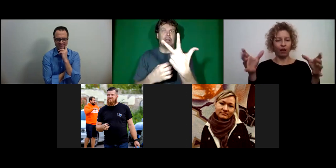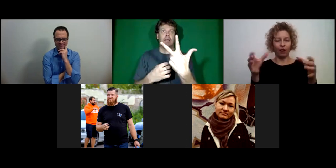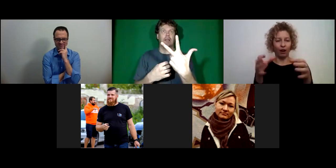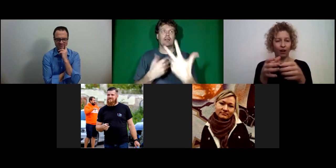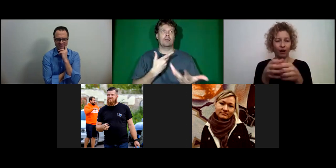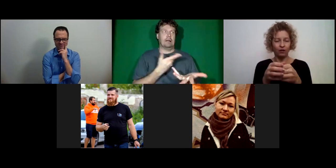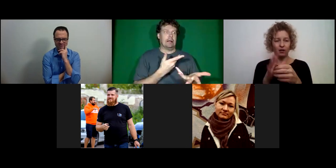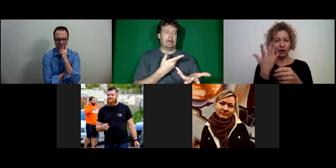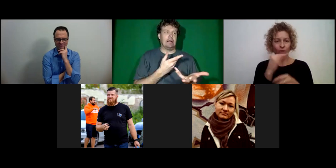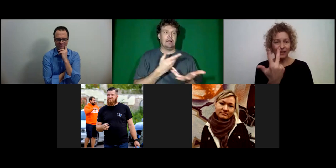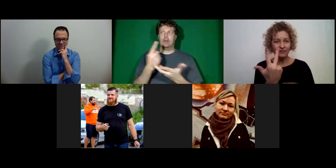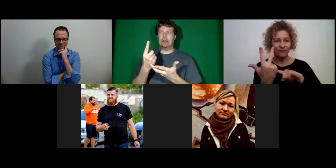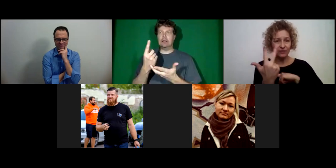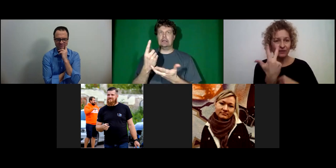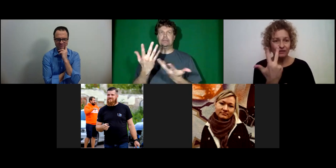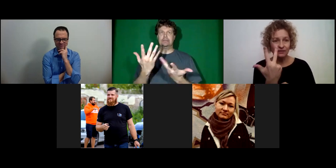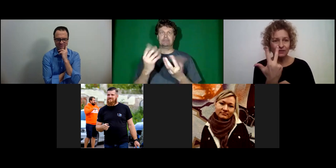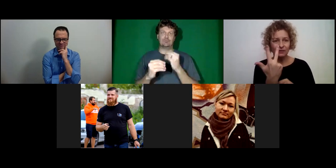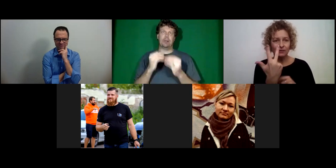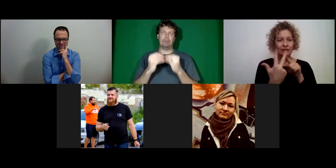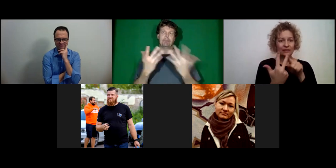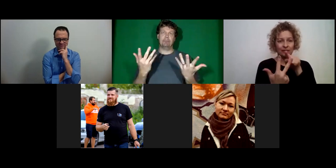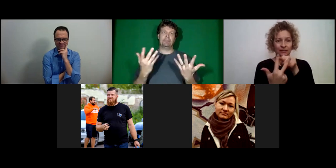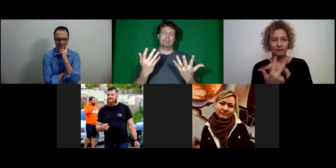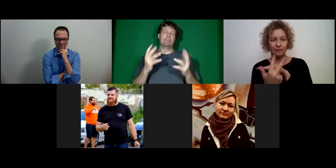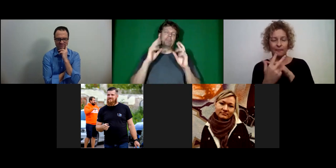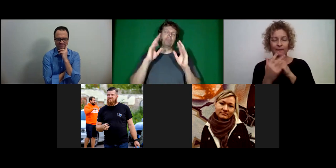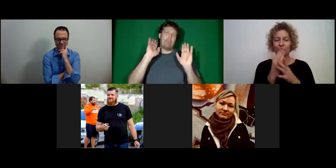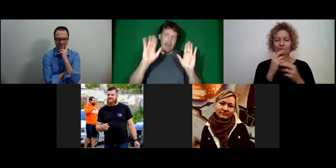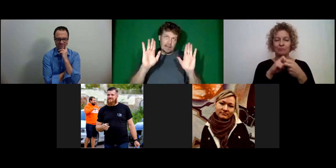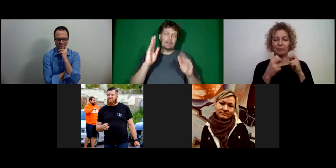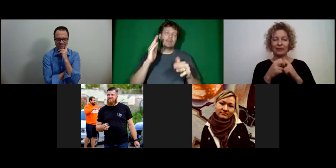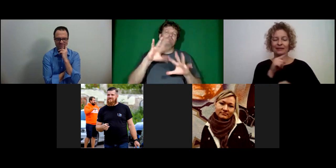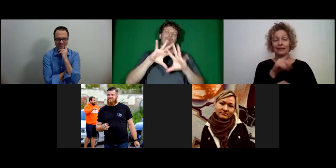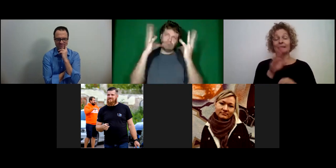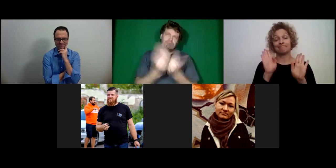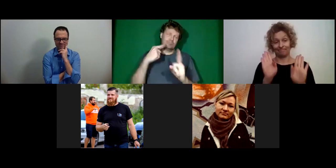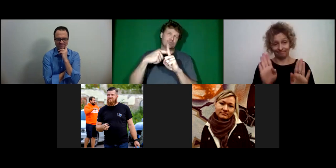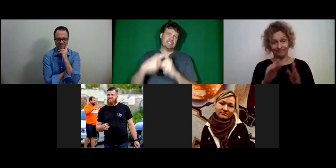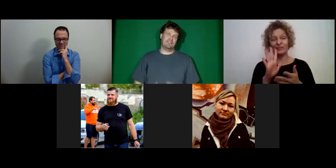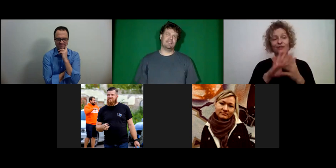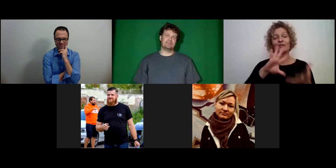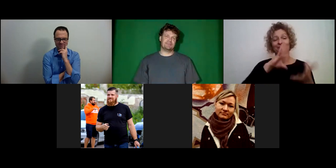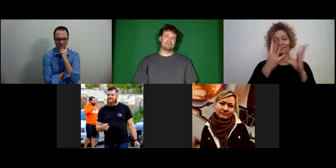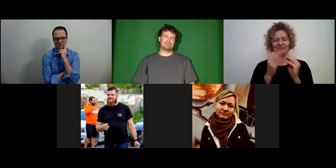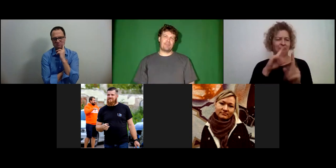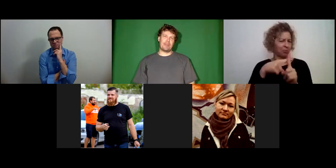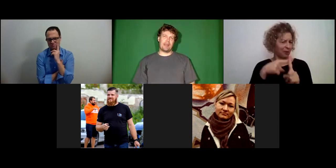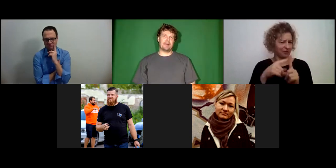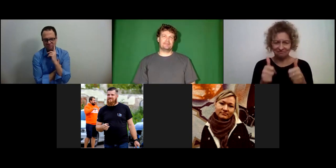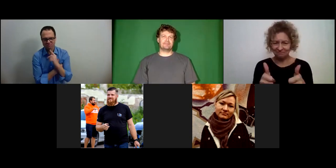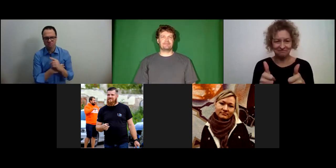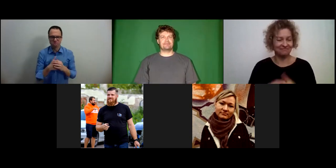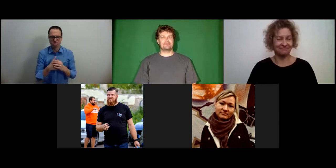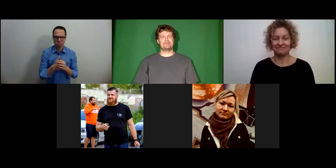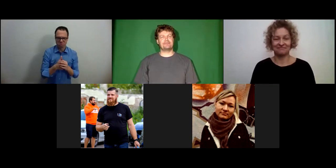really not happy about it. So when I made it to the semifinals, that was quite an issue. But that